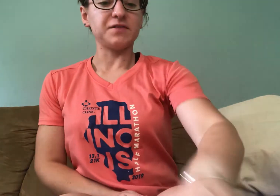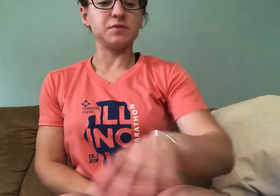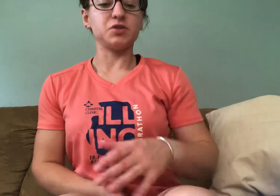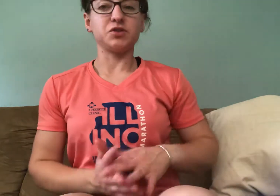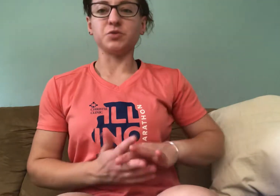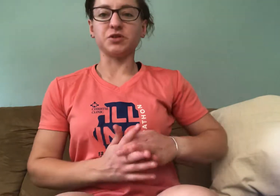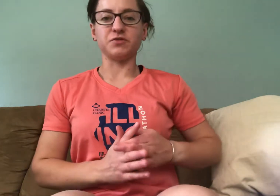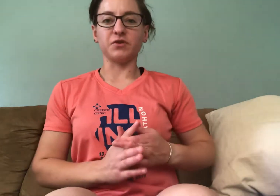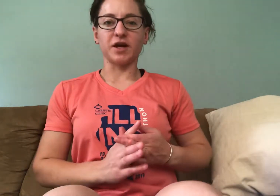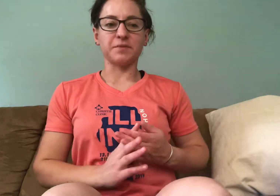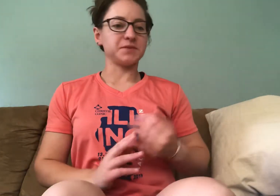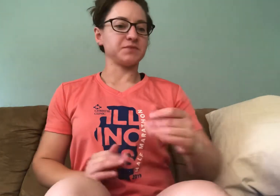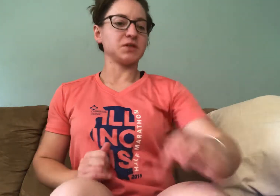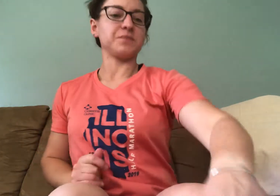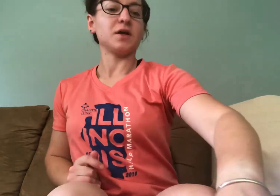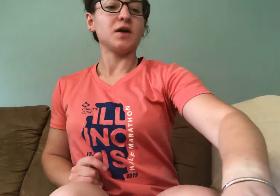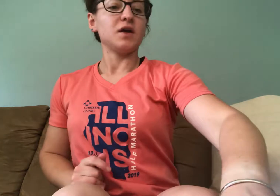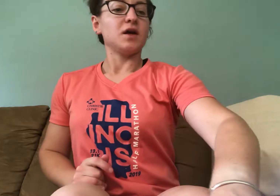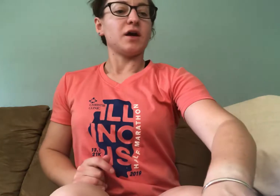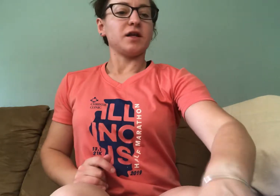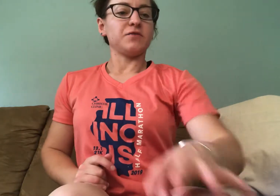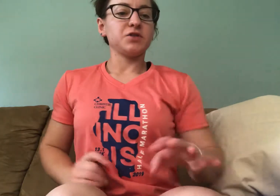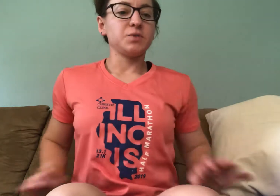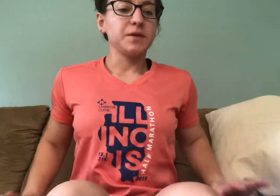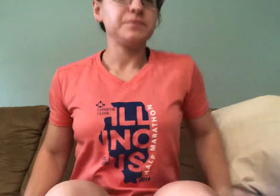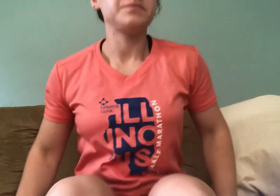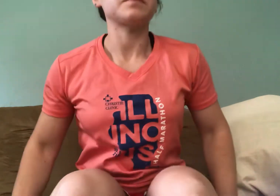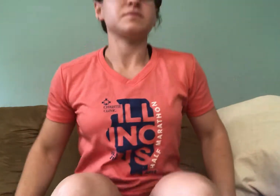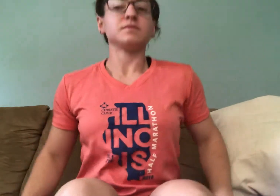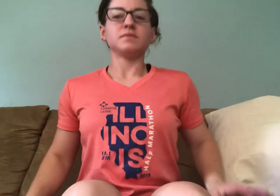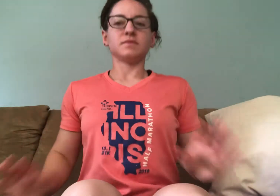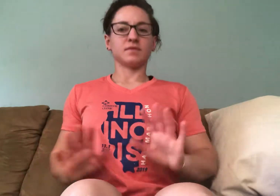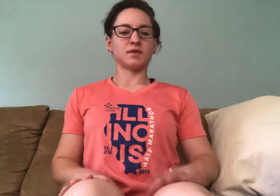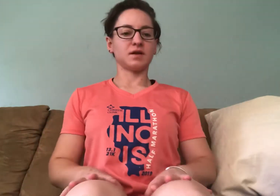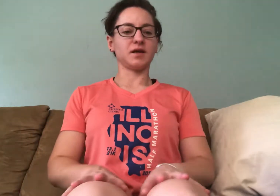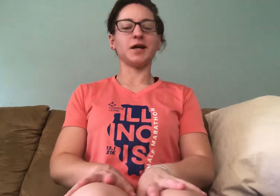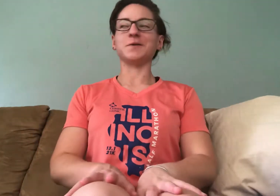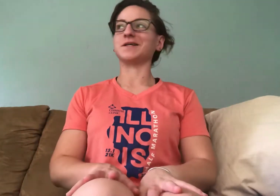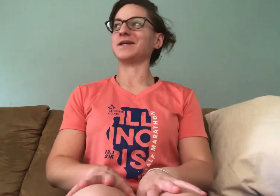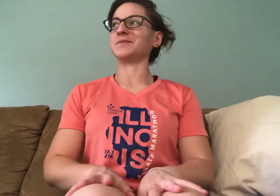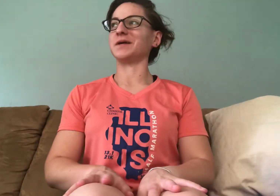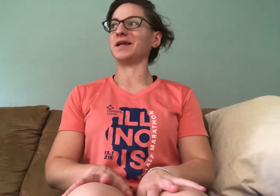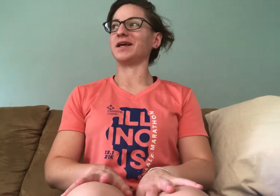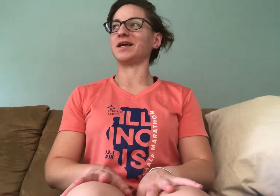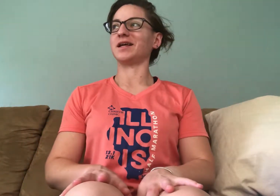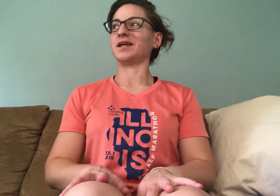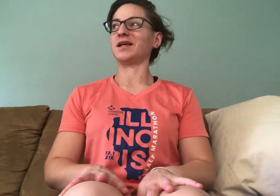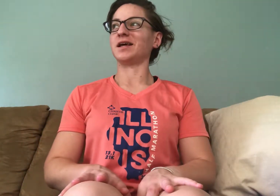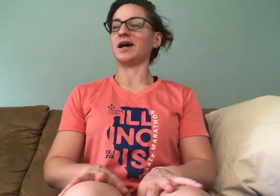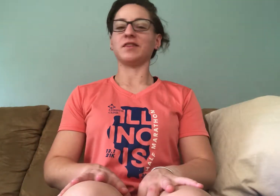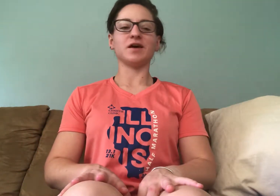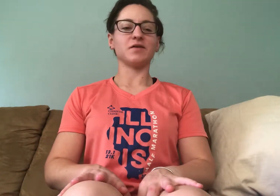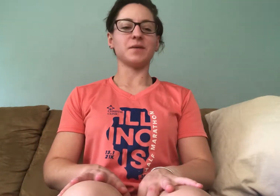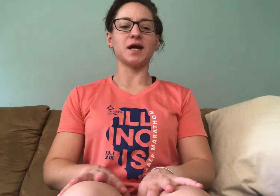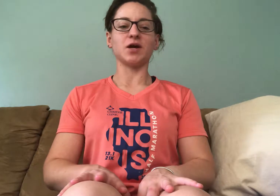some church word vocabs. So, all right, the first one, and I was contemplating, I think I'm not going